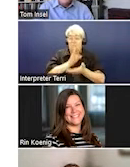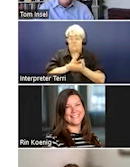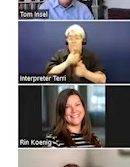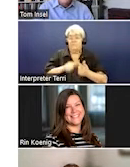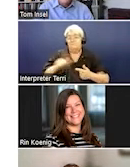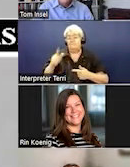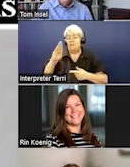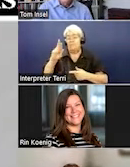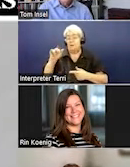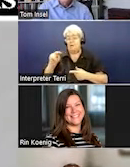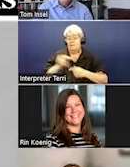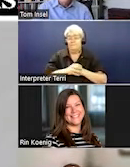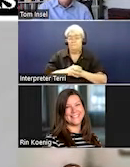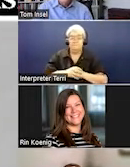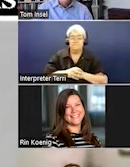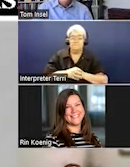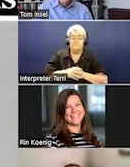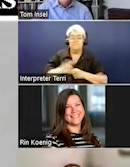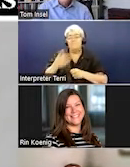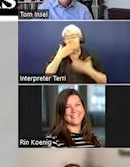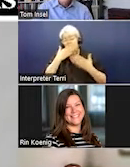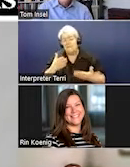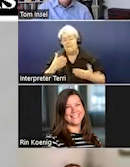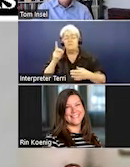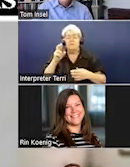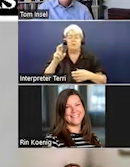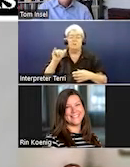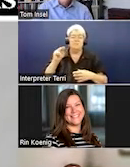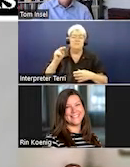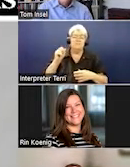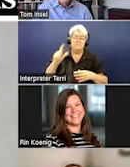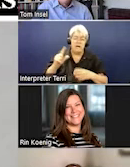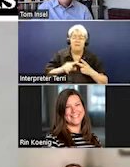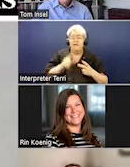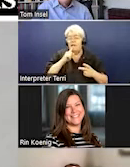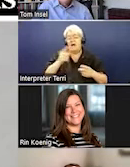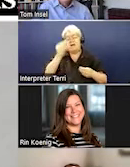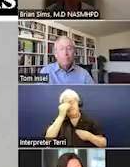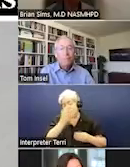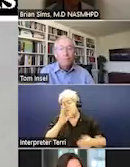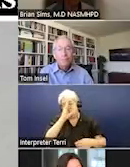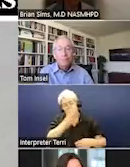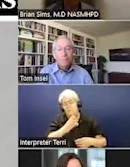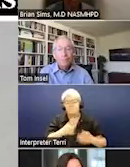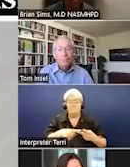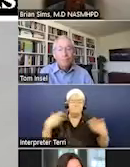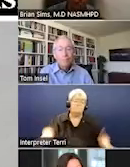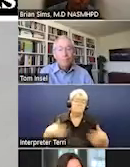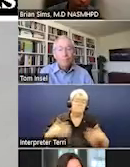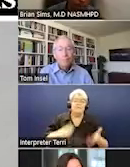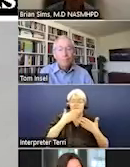back over to you. Thanks. And thank you, Dr. Insel. I can tell you first and foremost, thank you for